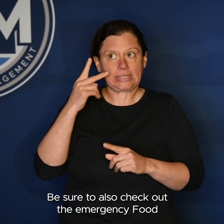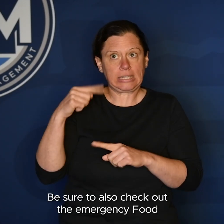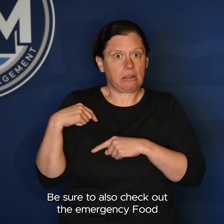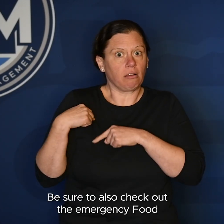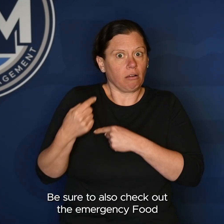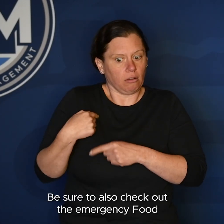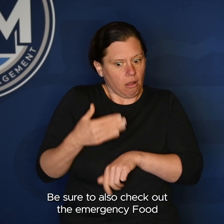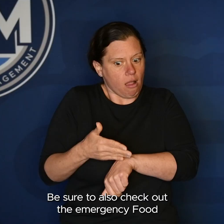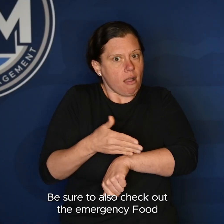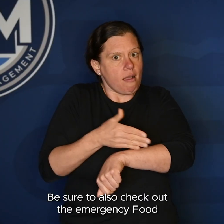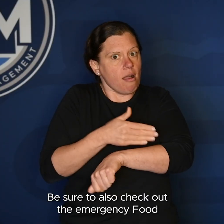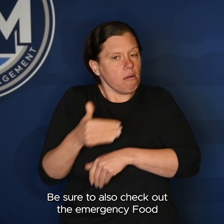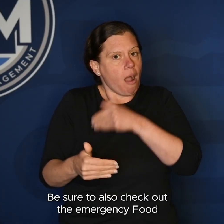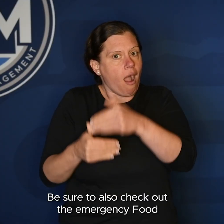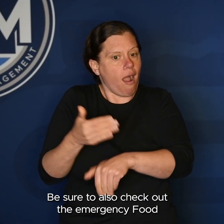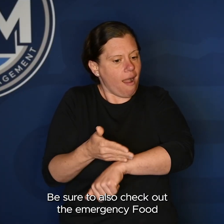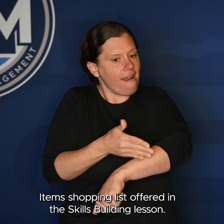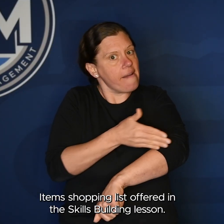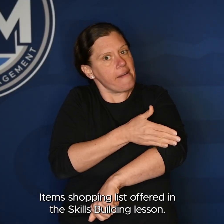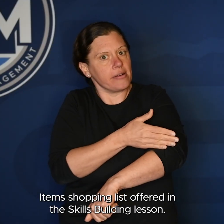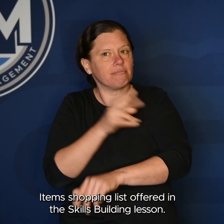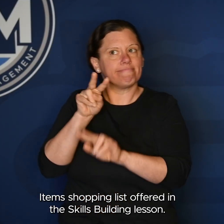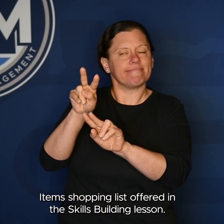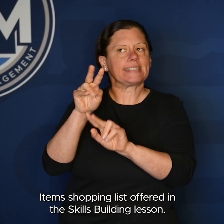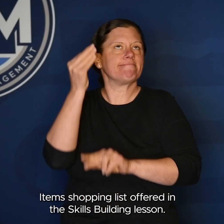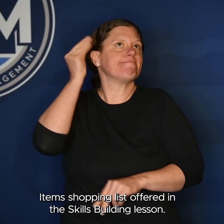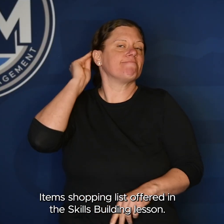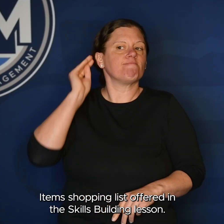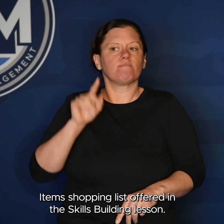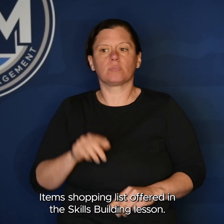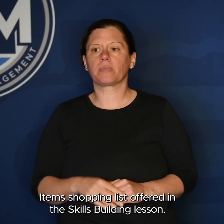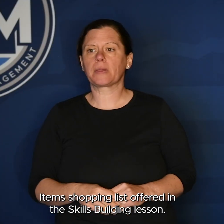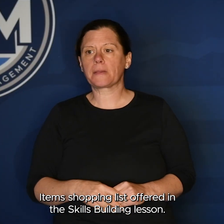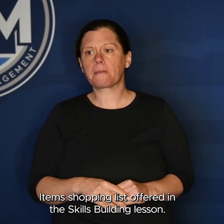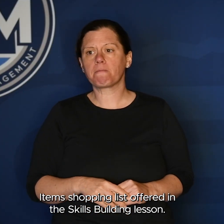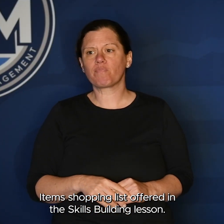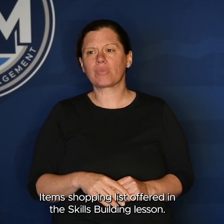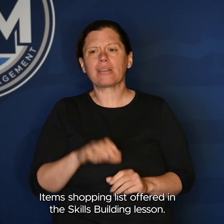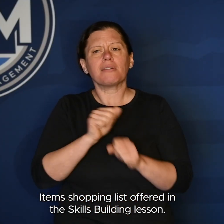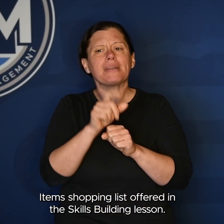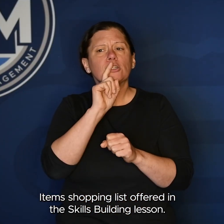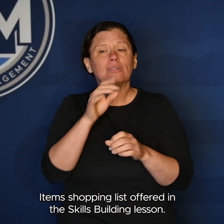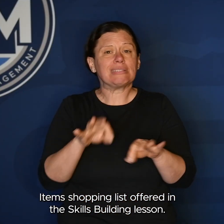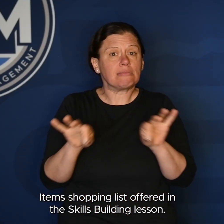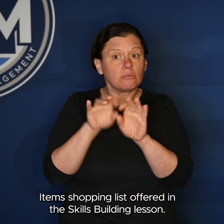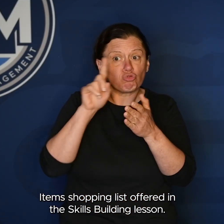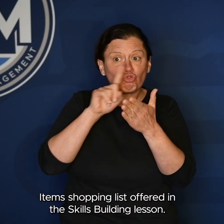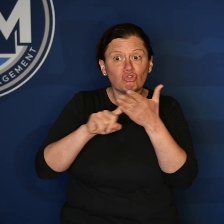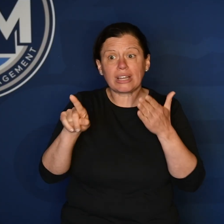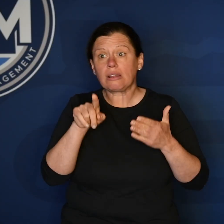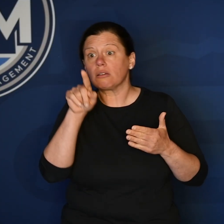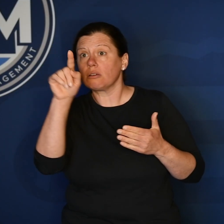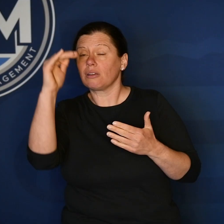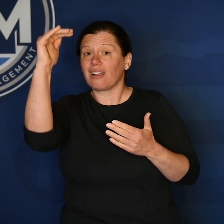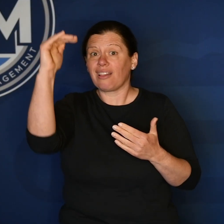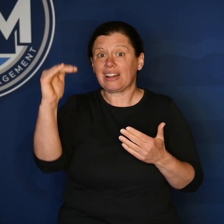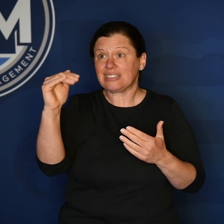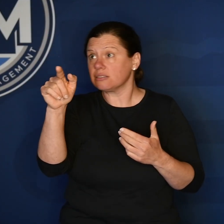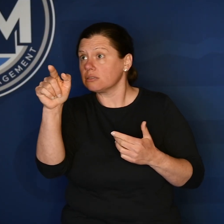Be sure to also check out the emergency food items shopping list offered in this skills building lesson.